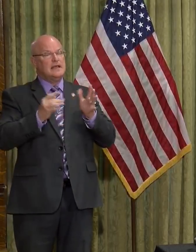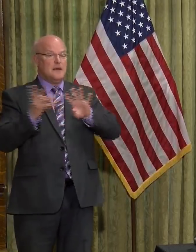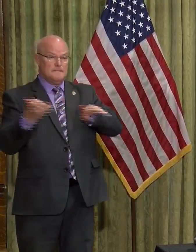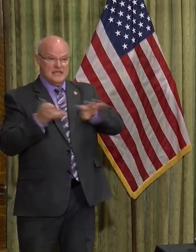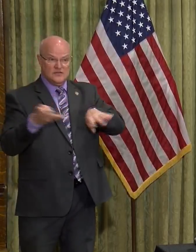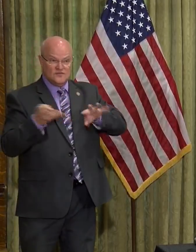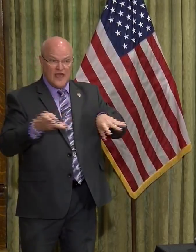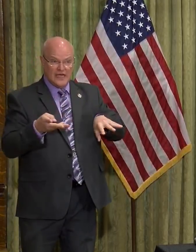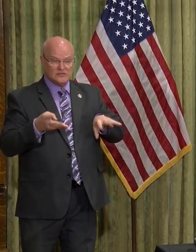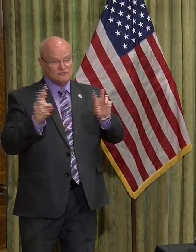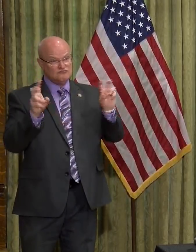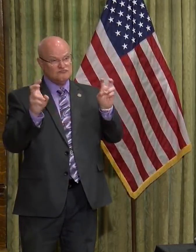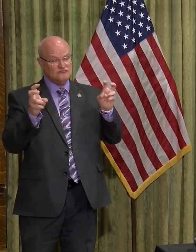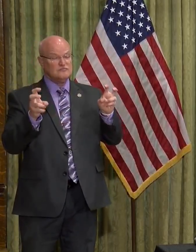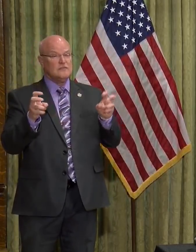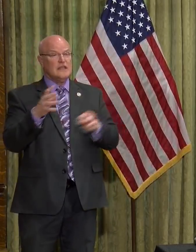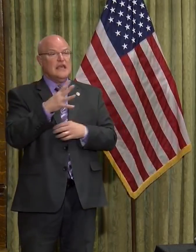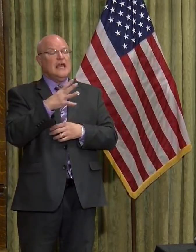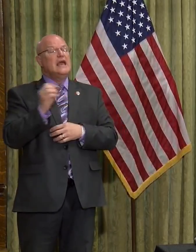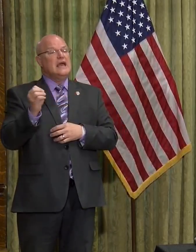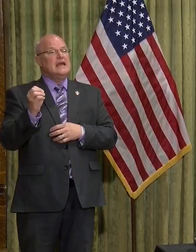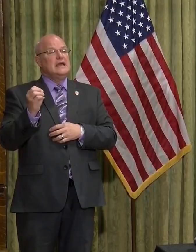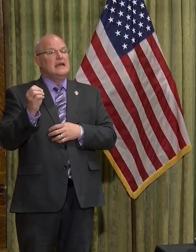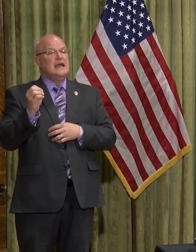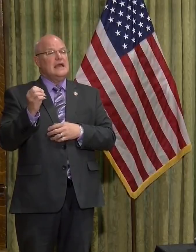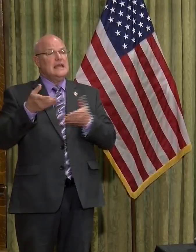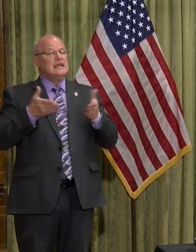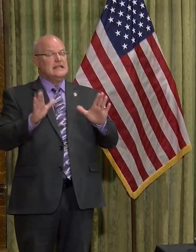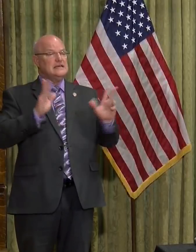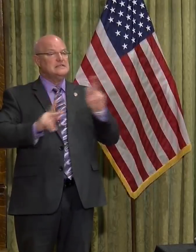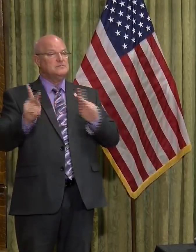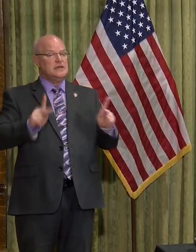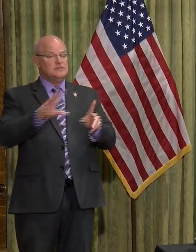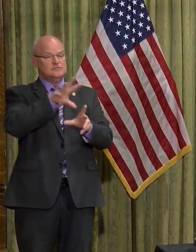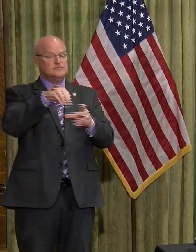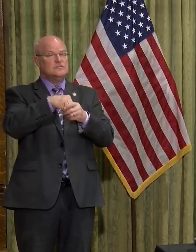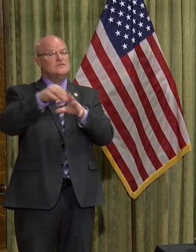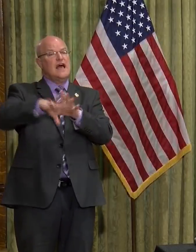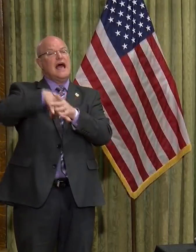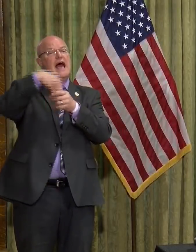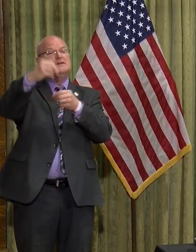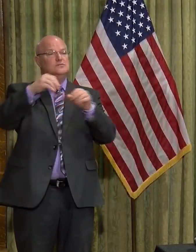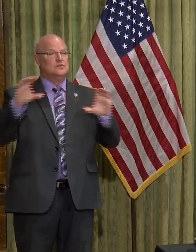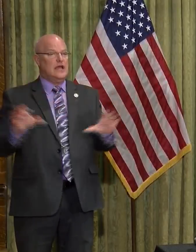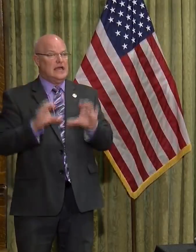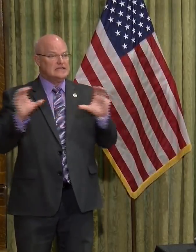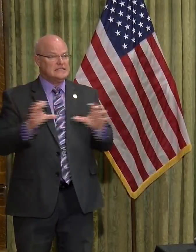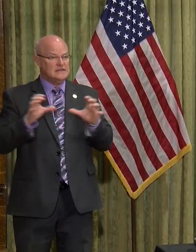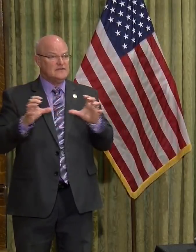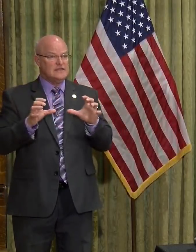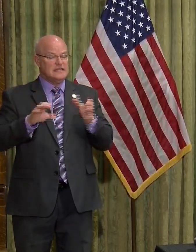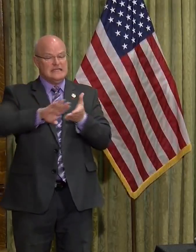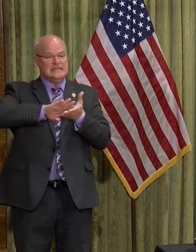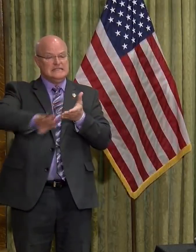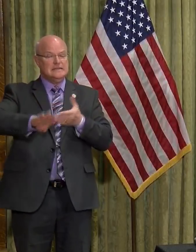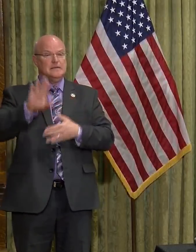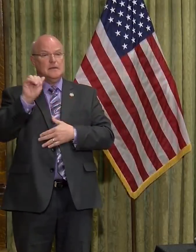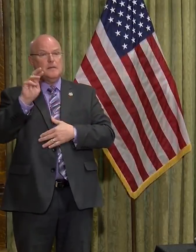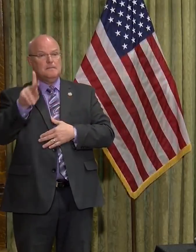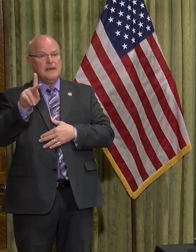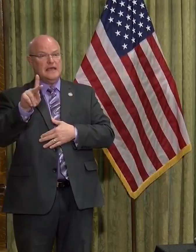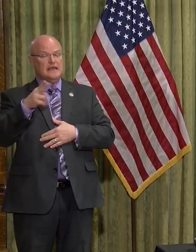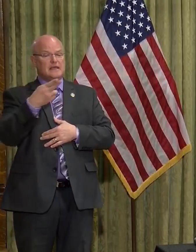manufacturing by and large, and it allows them to engage in outdoor activity. It exempts banks,